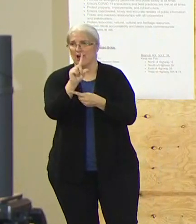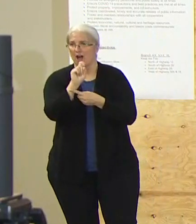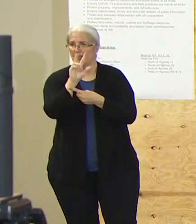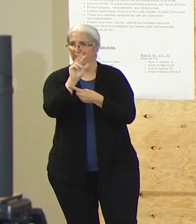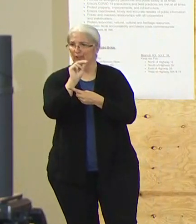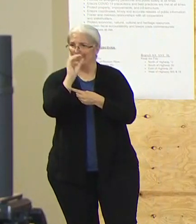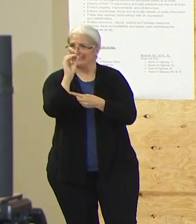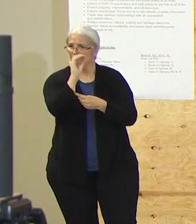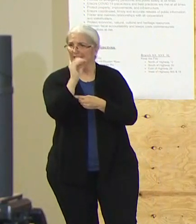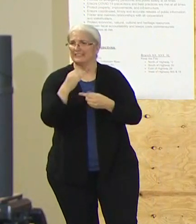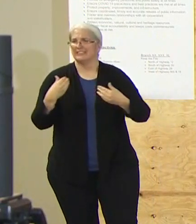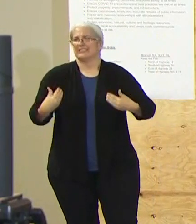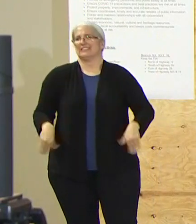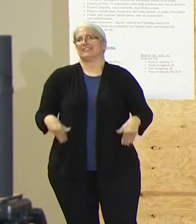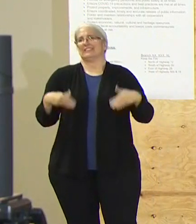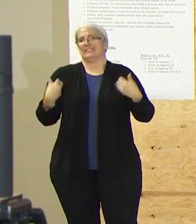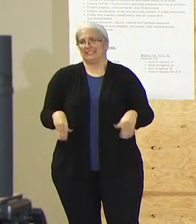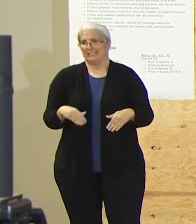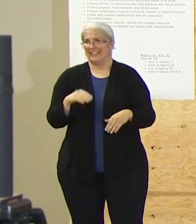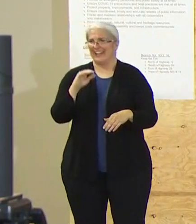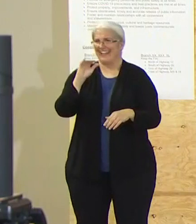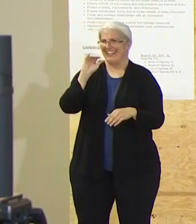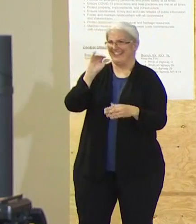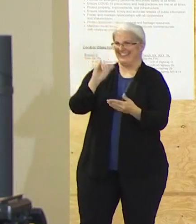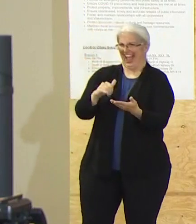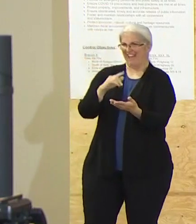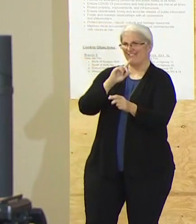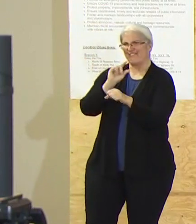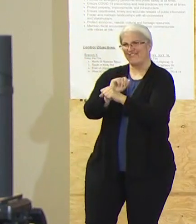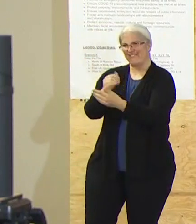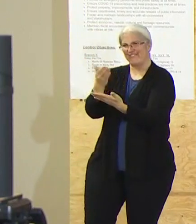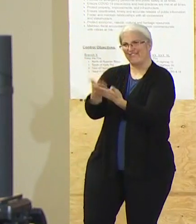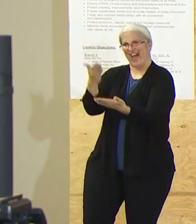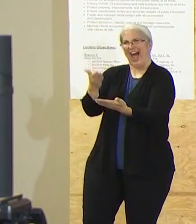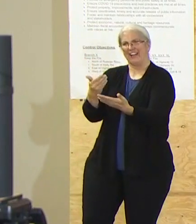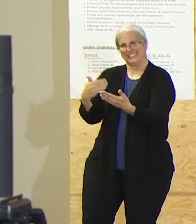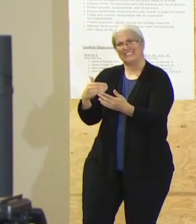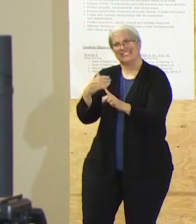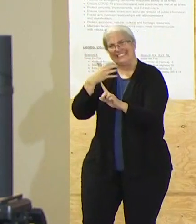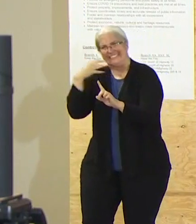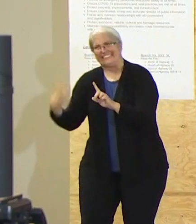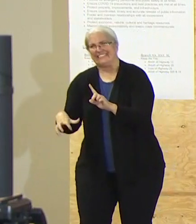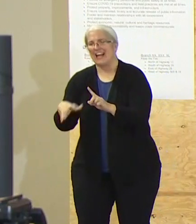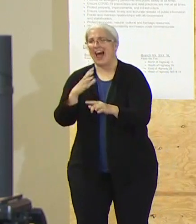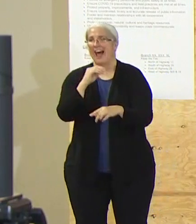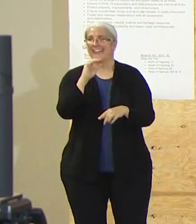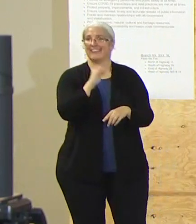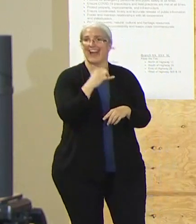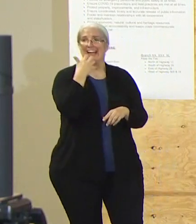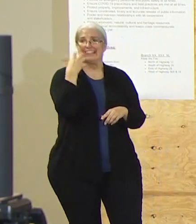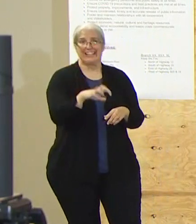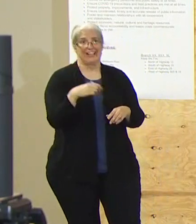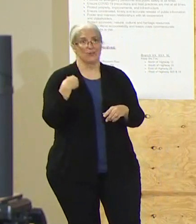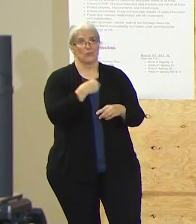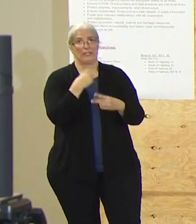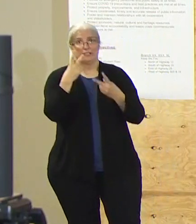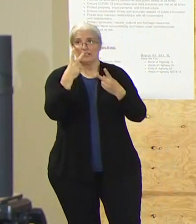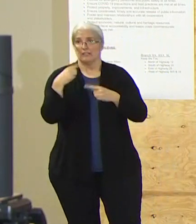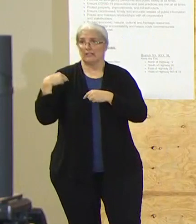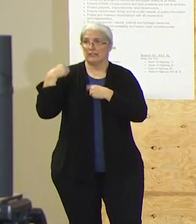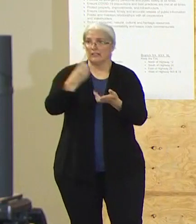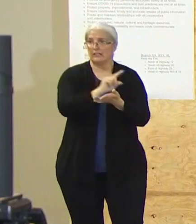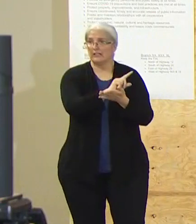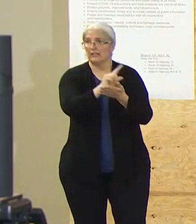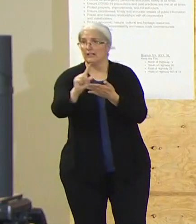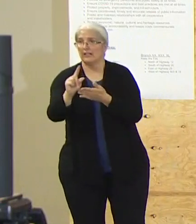of fact. Also a statement of fact that the heat dome that we experienced over the course of last week has not only impacted the state of California, it's